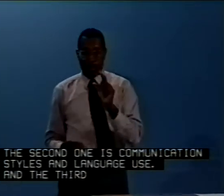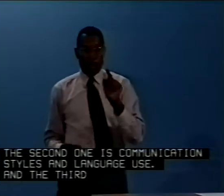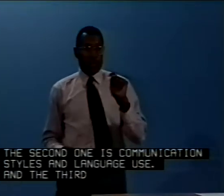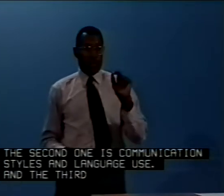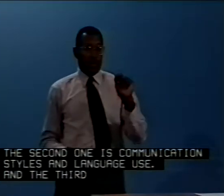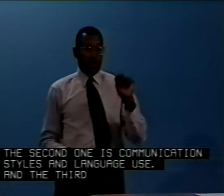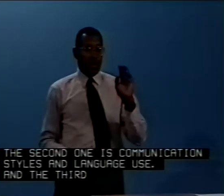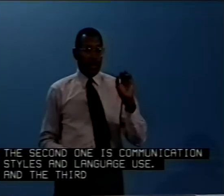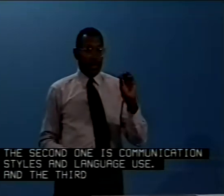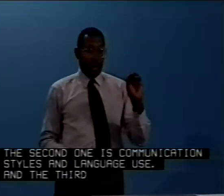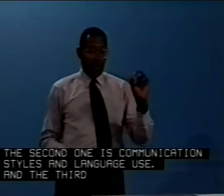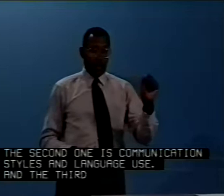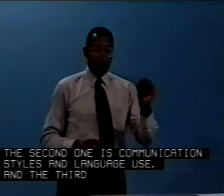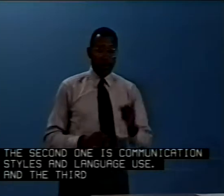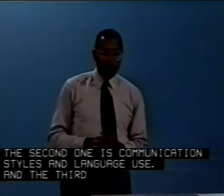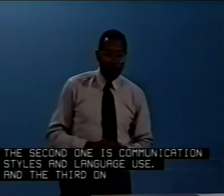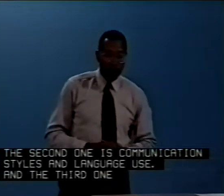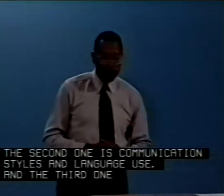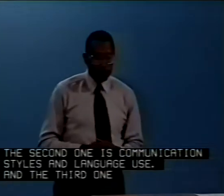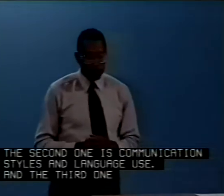social taboos.